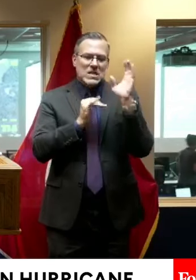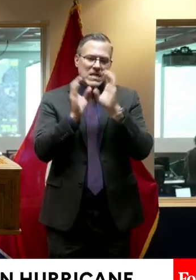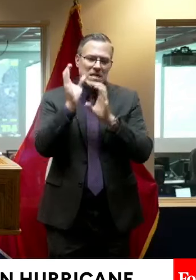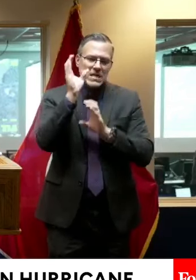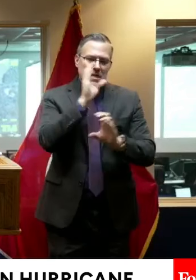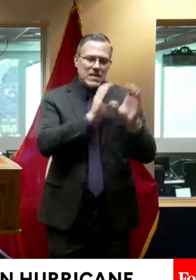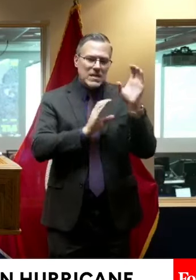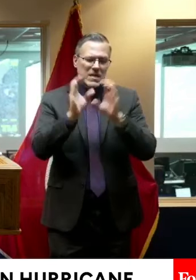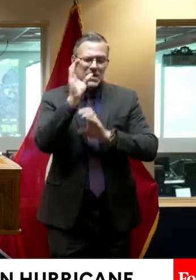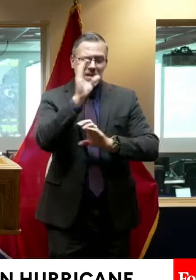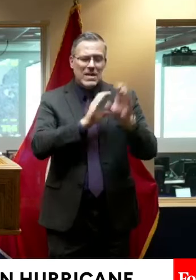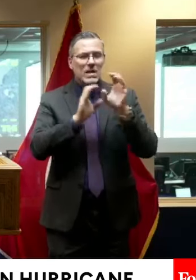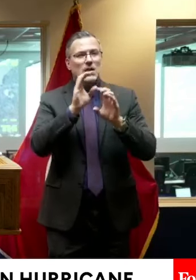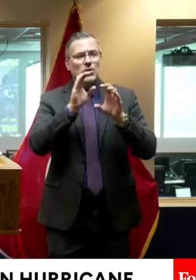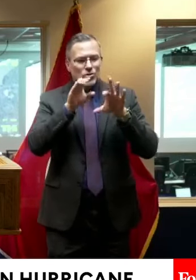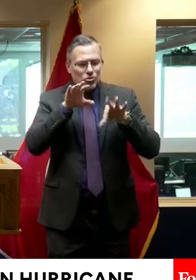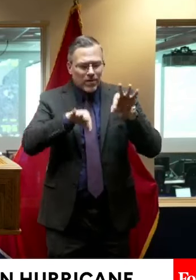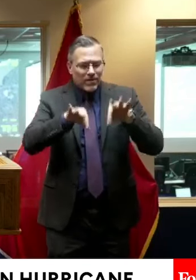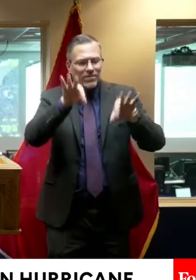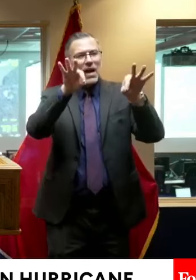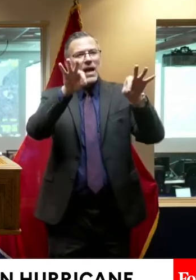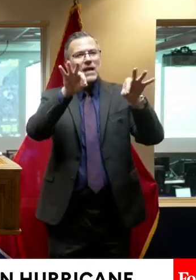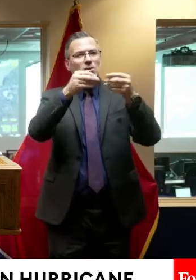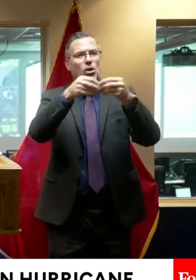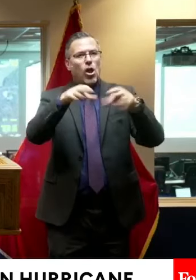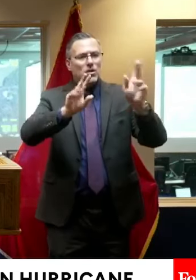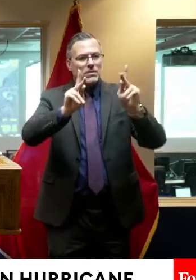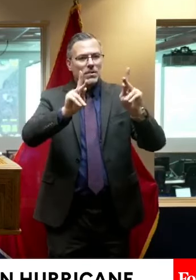the days right after the flood.